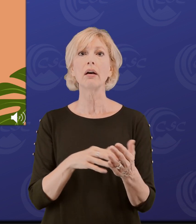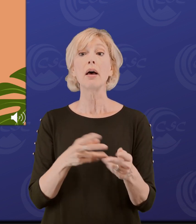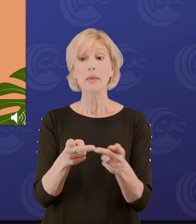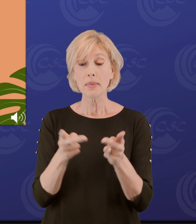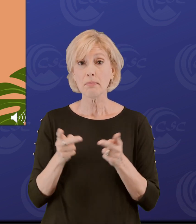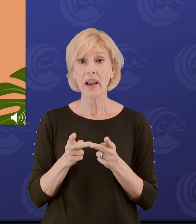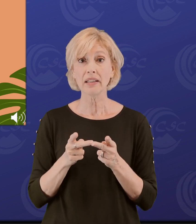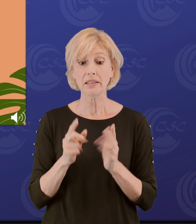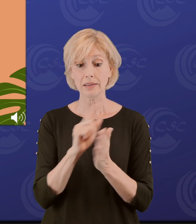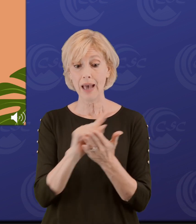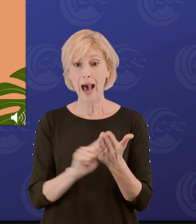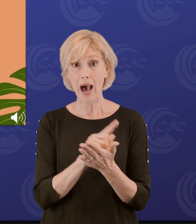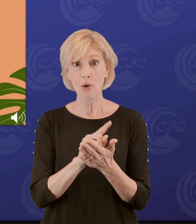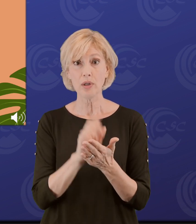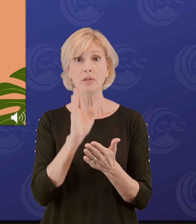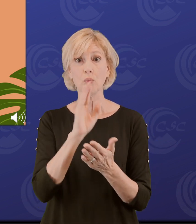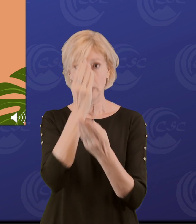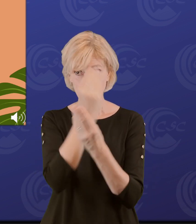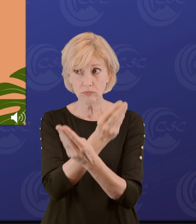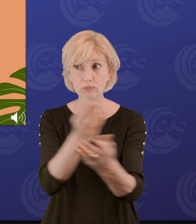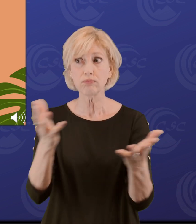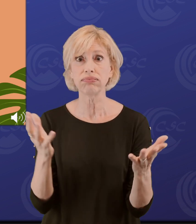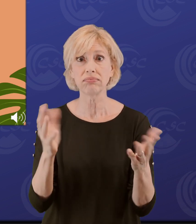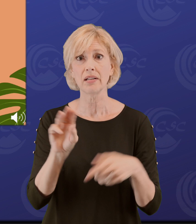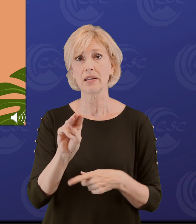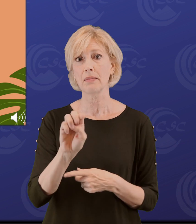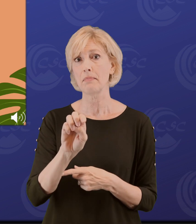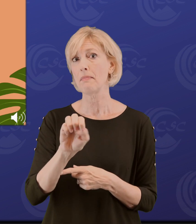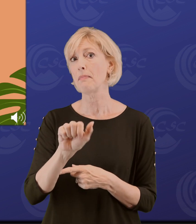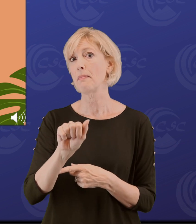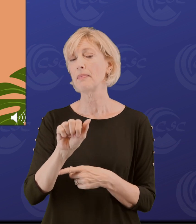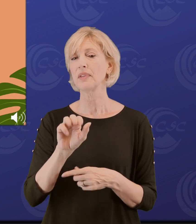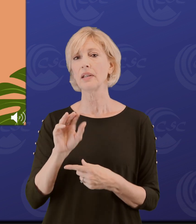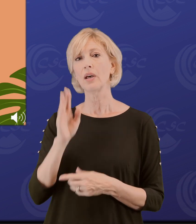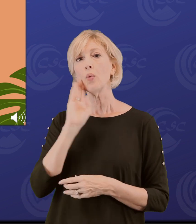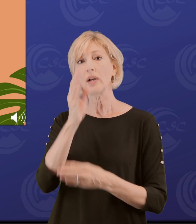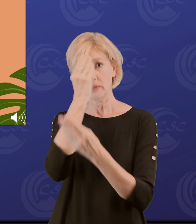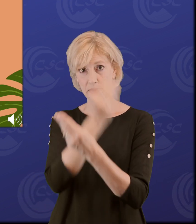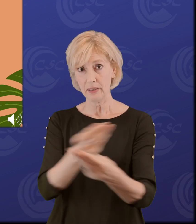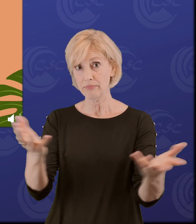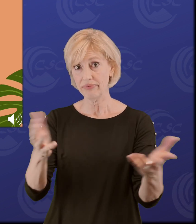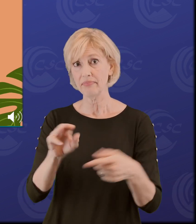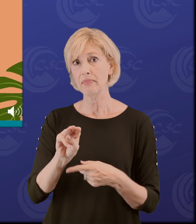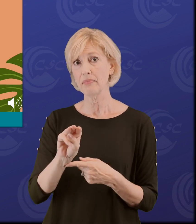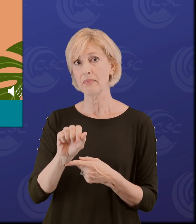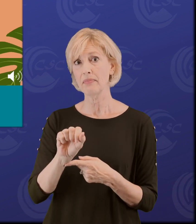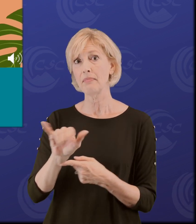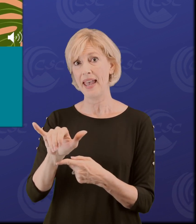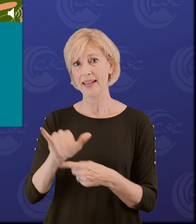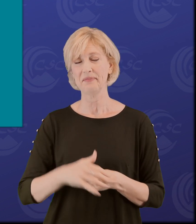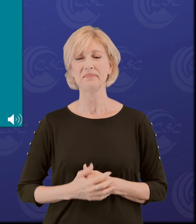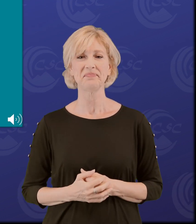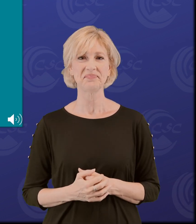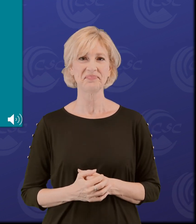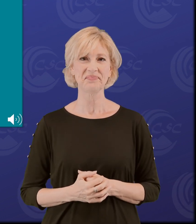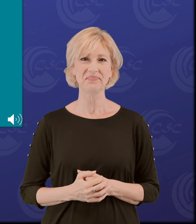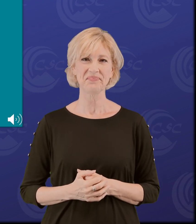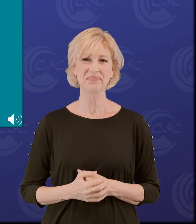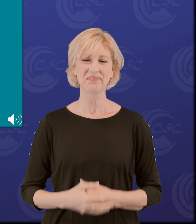will be finalized and announced in May.